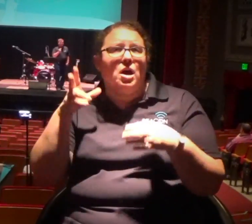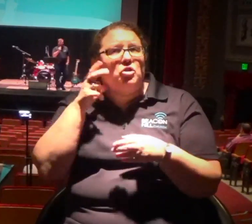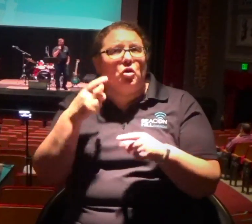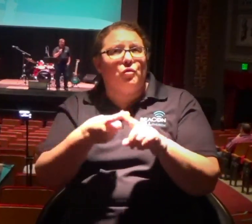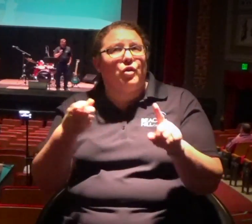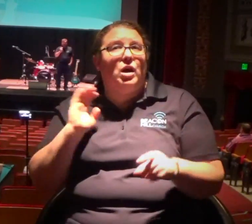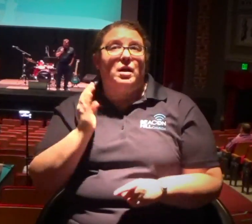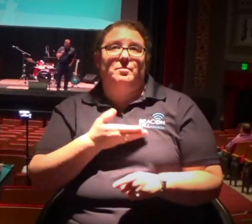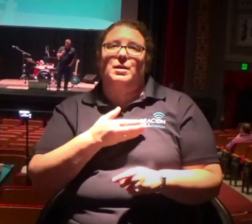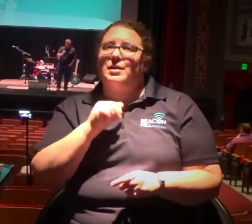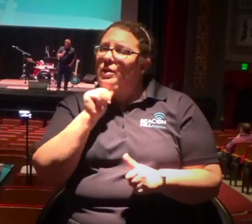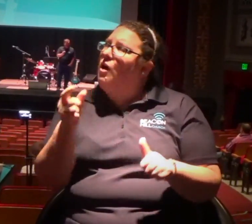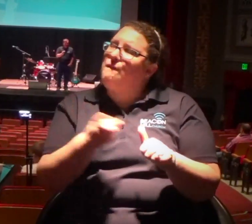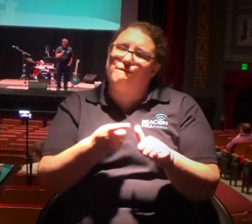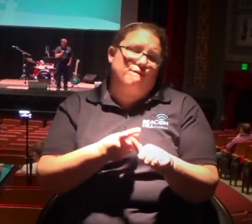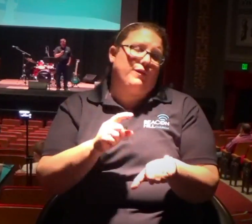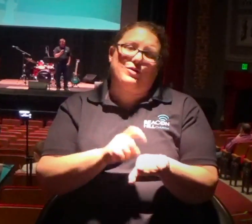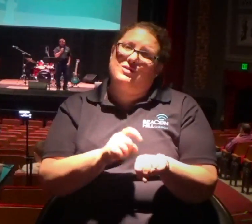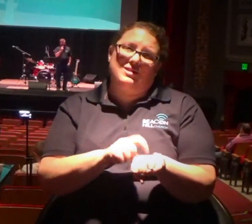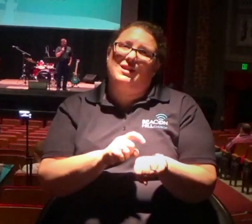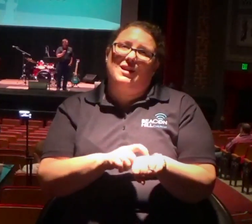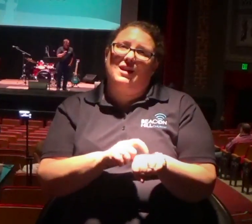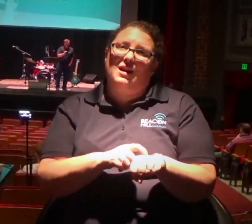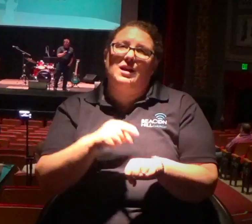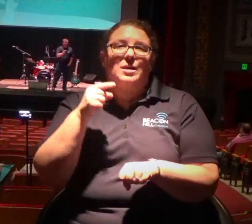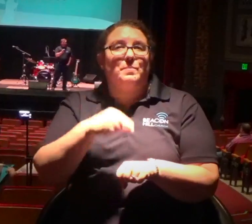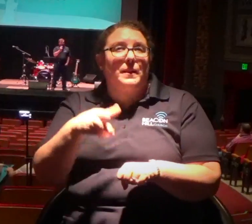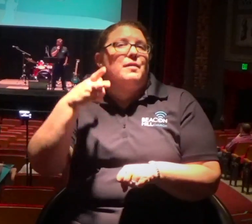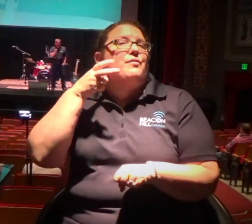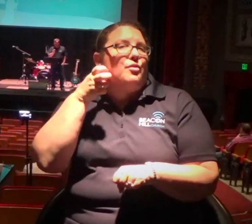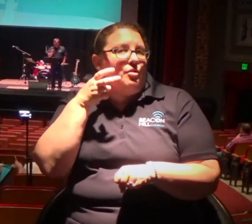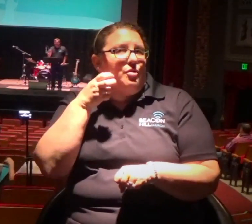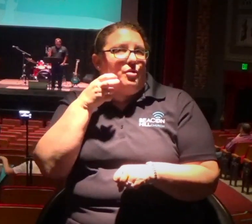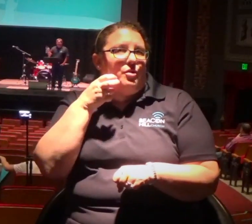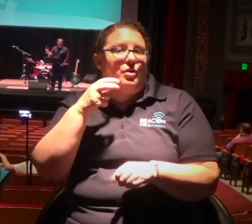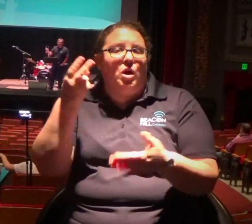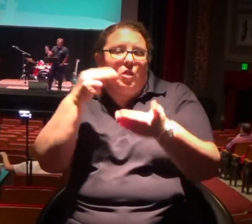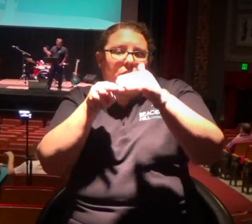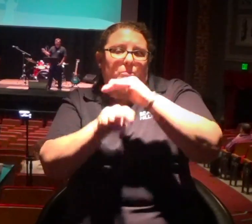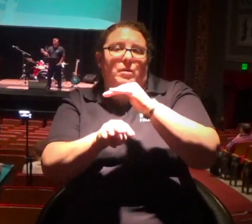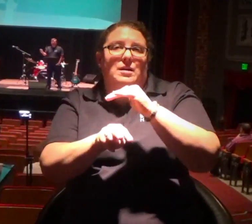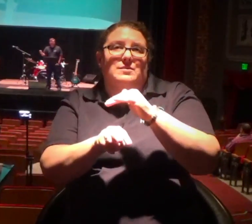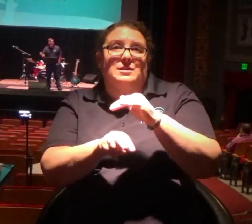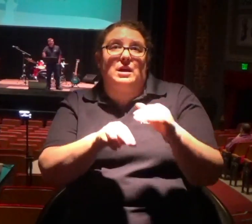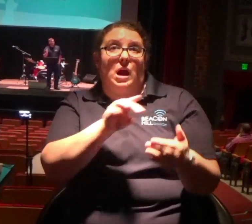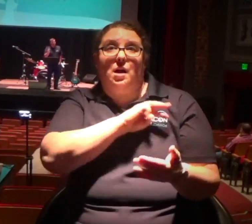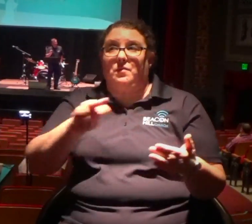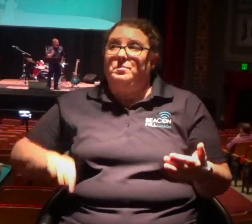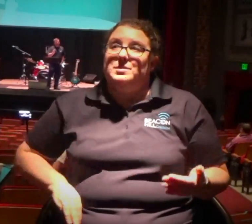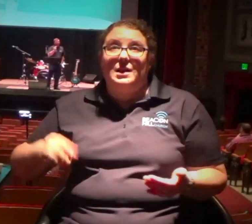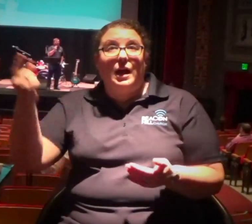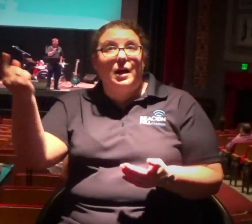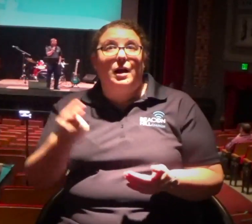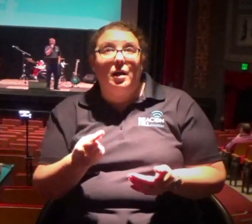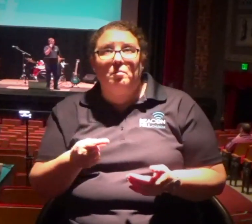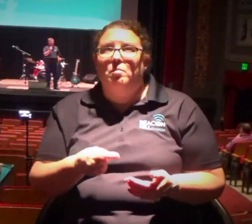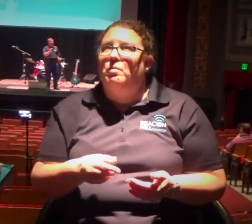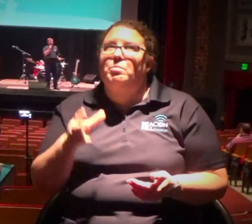the first time that they had heard the prophecy of the coming Messiah. They had heard it over and over